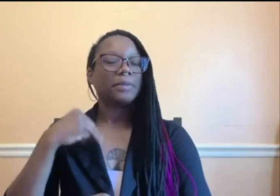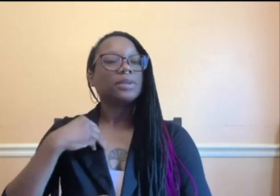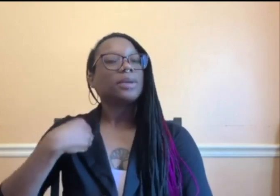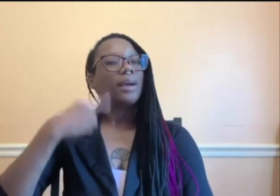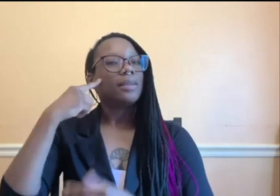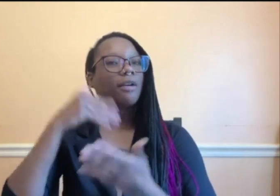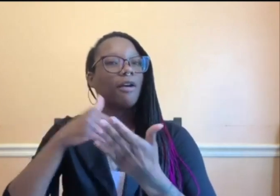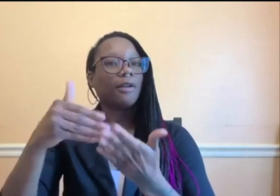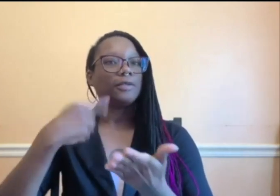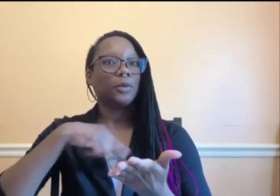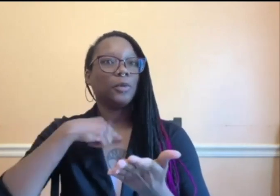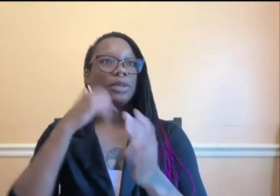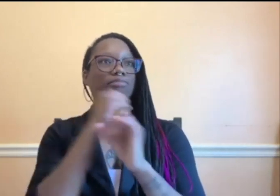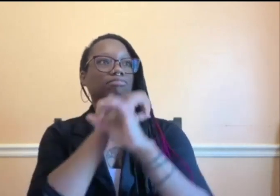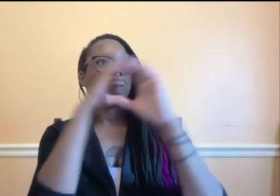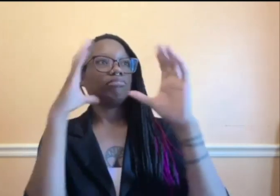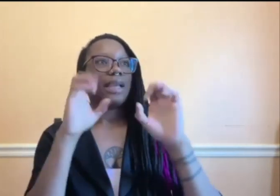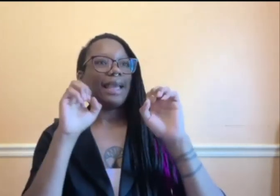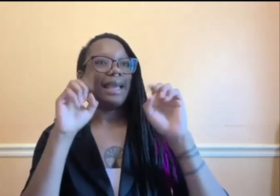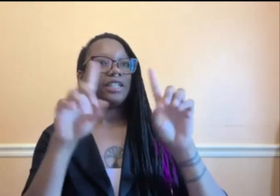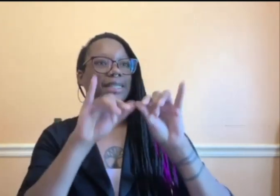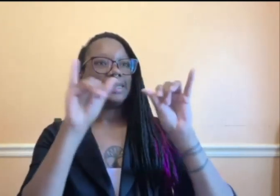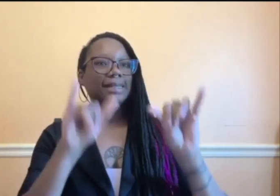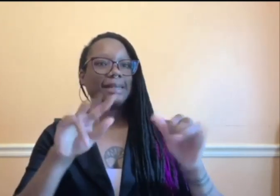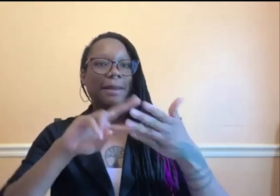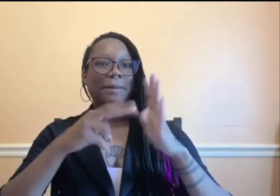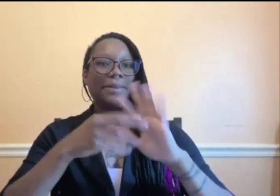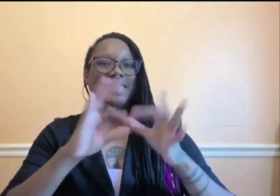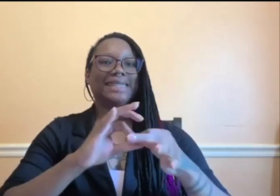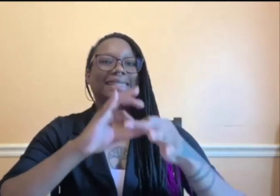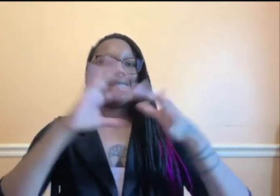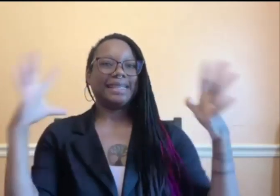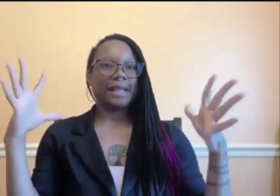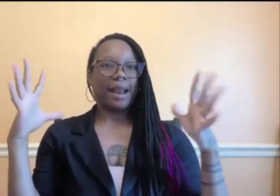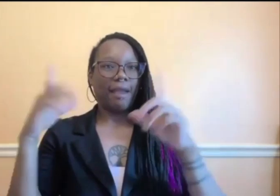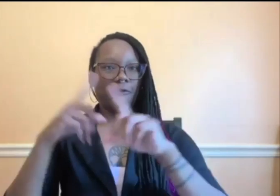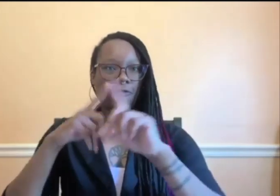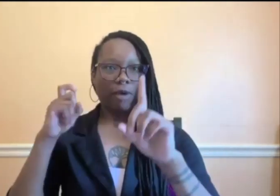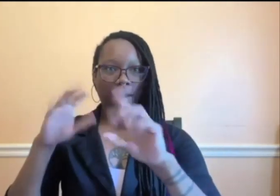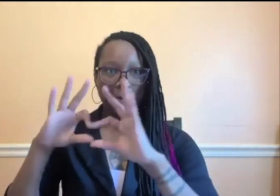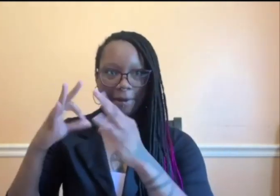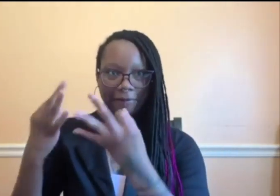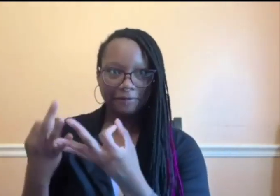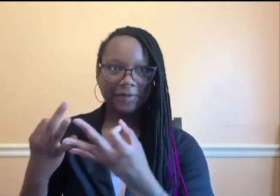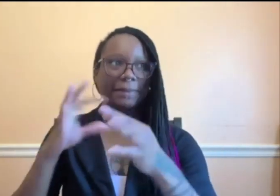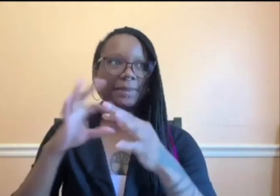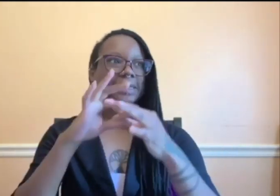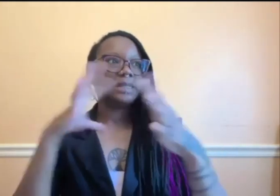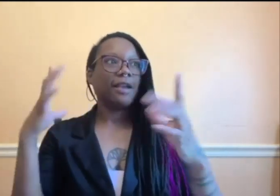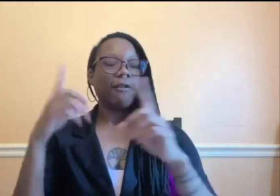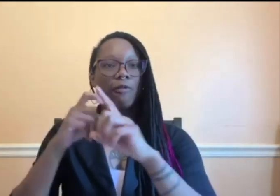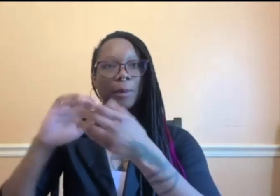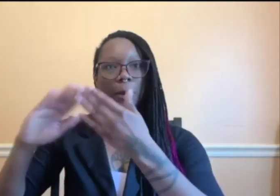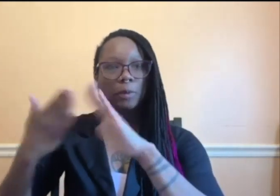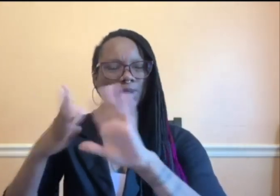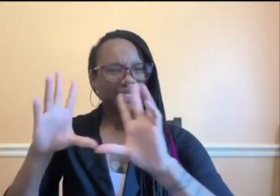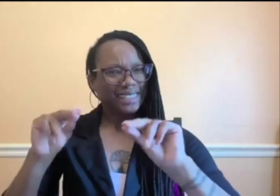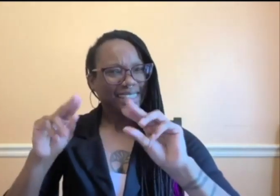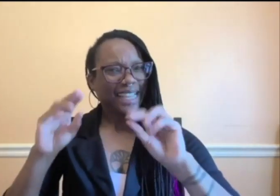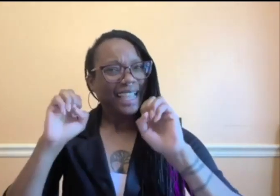should have access to a number of community members. And how we envision the educational system is a disconnect, you know, from